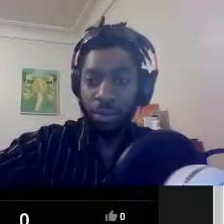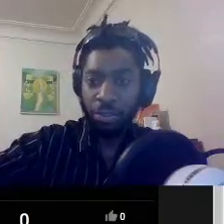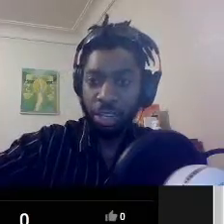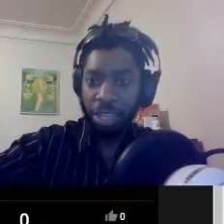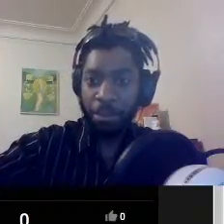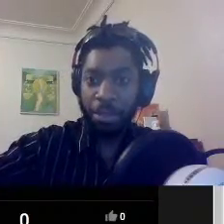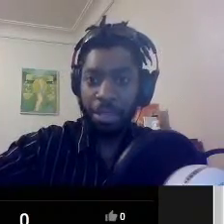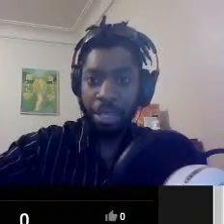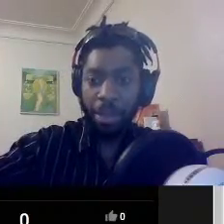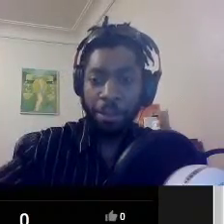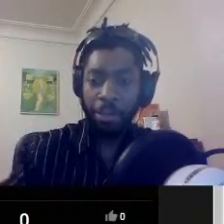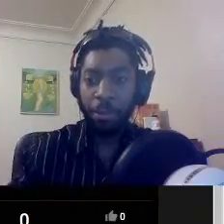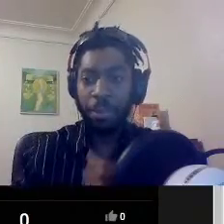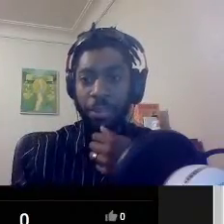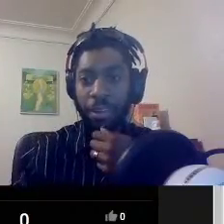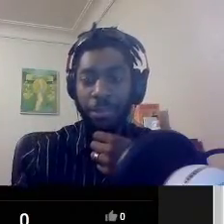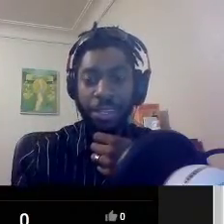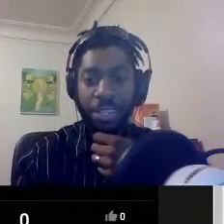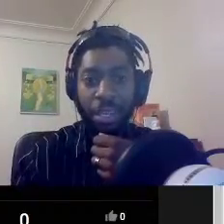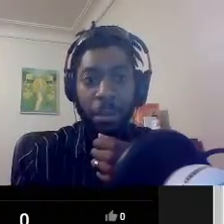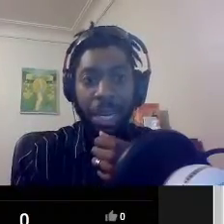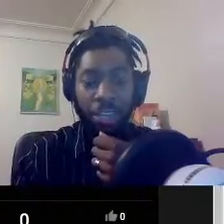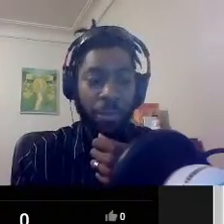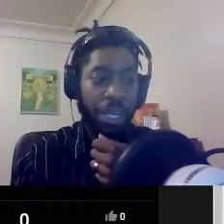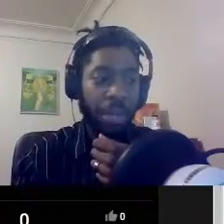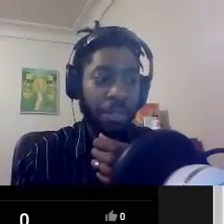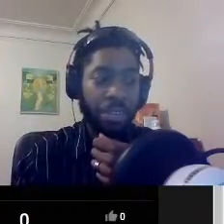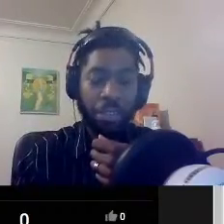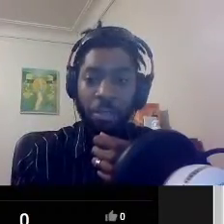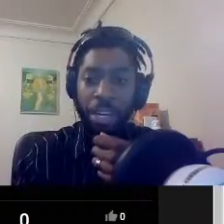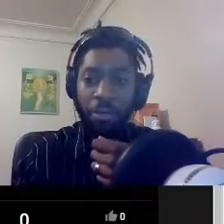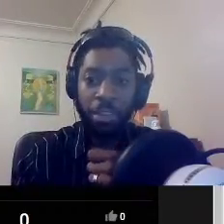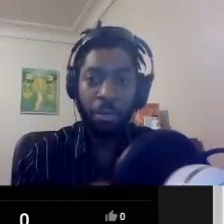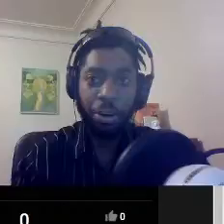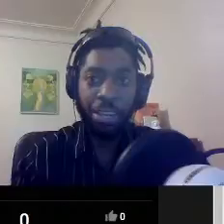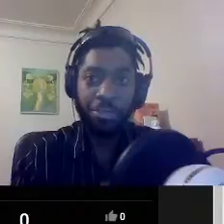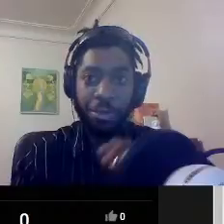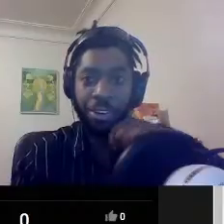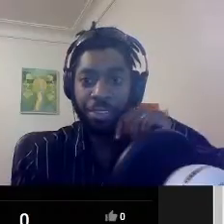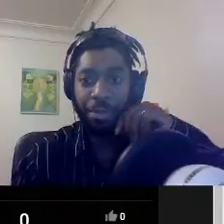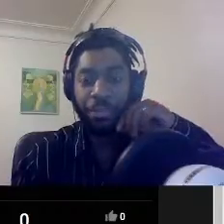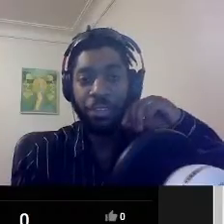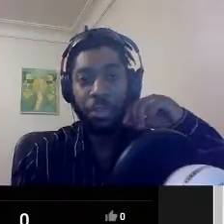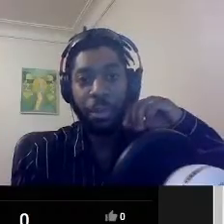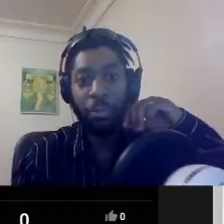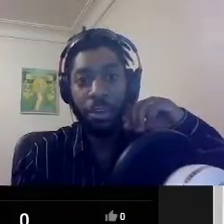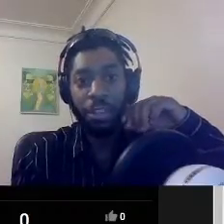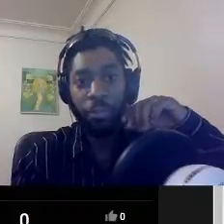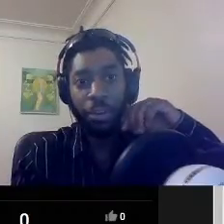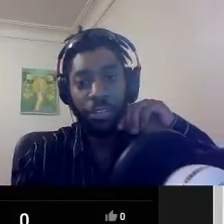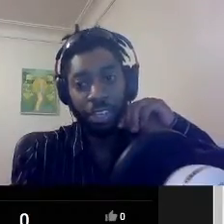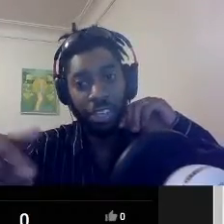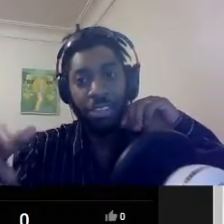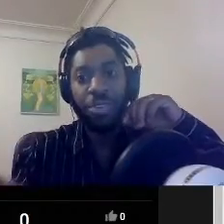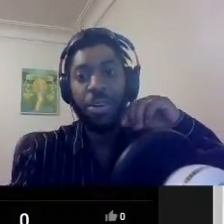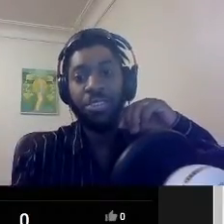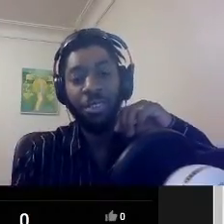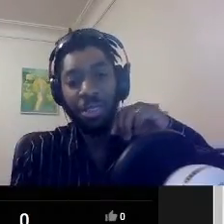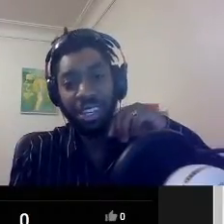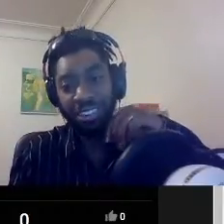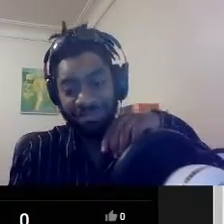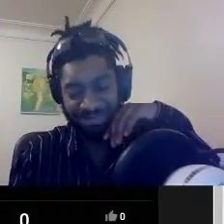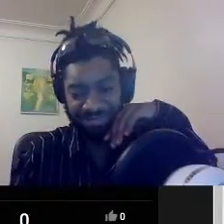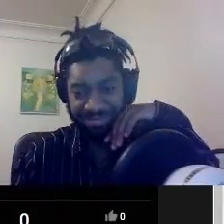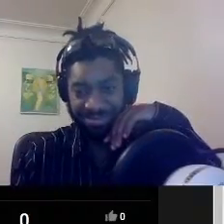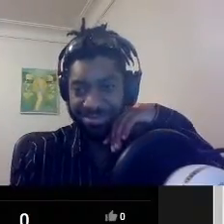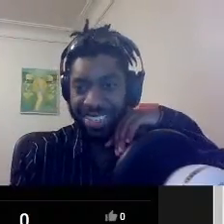Yeah, no worries, Josh. Happy to help there. That'll be minus my commentary, so minus my smart-ass remarks. But if you enjoy my smart-ass remarks, you can go ahead and rewatch the whole